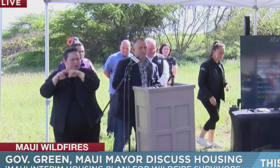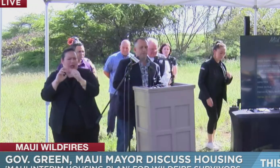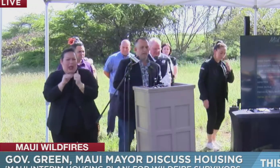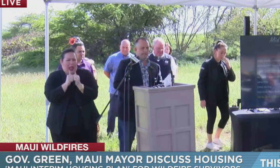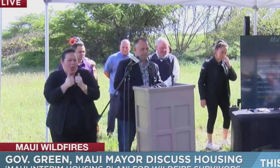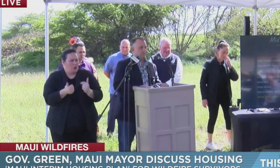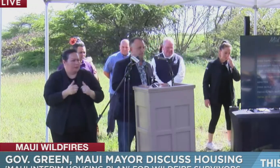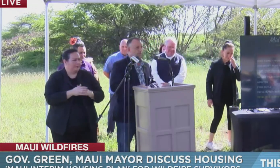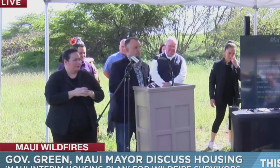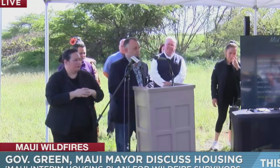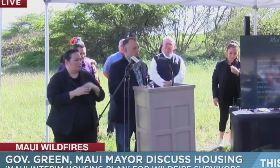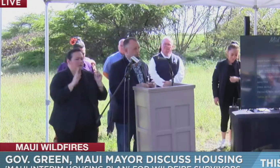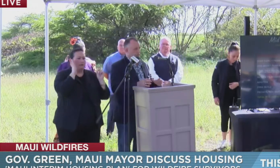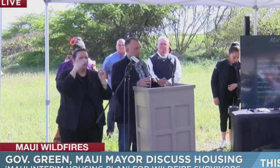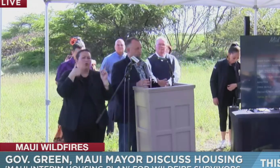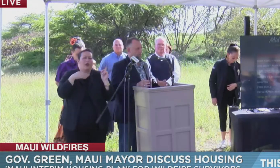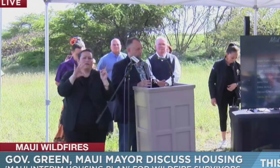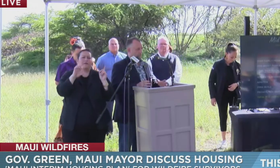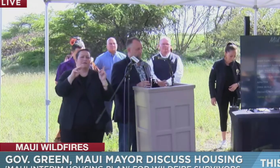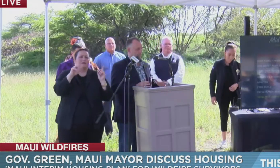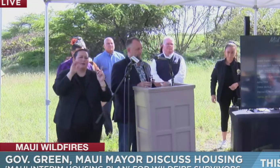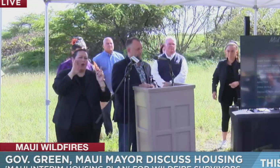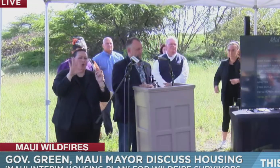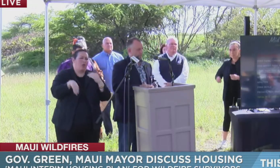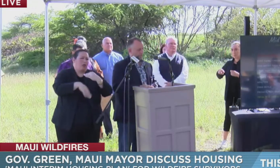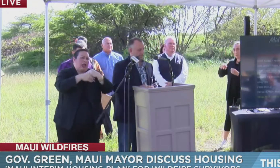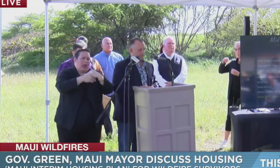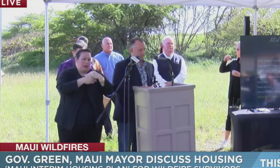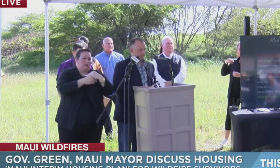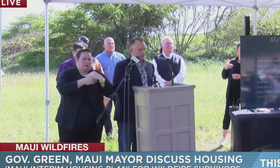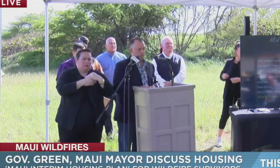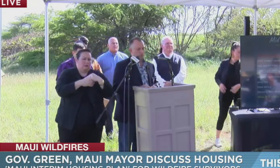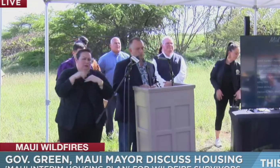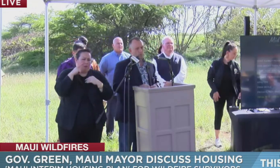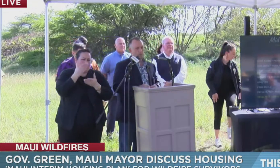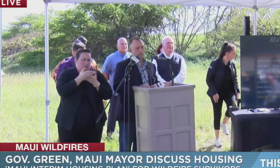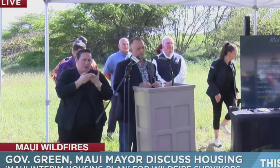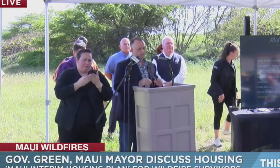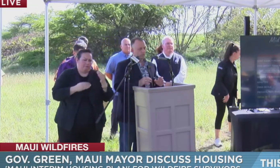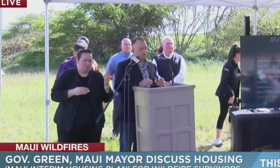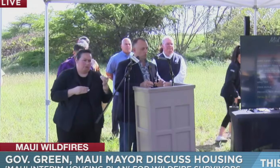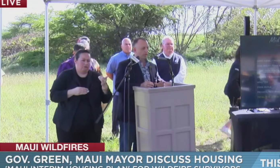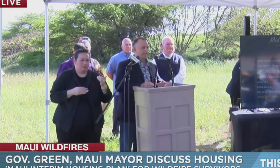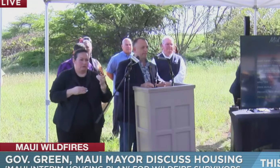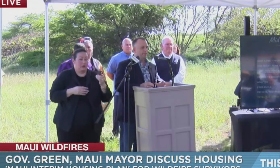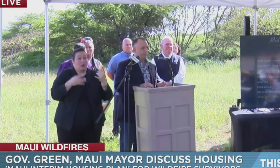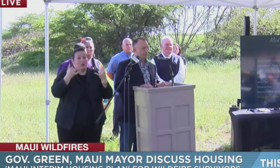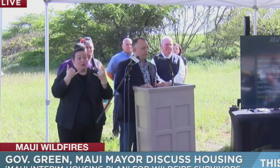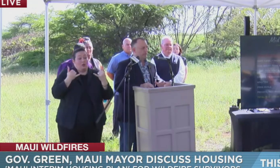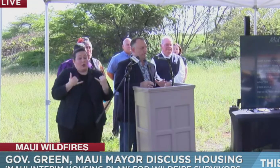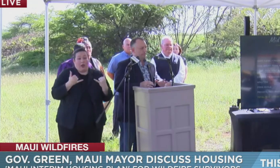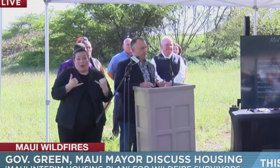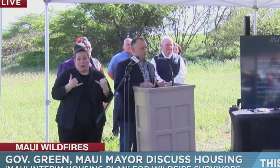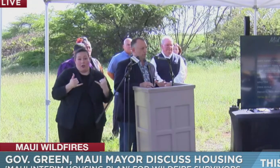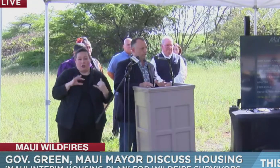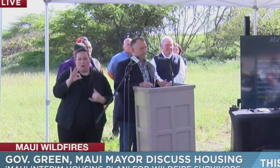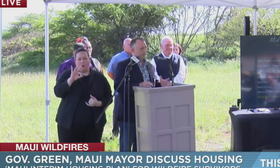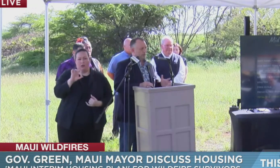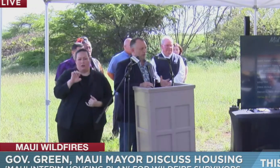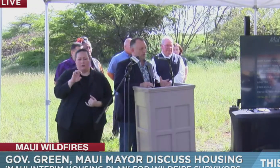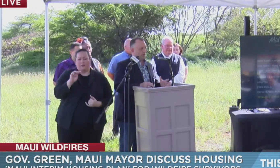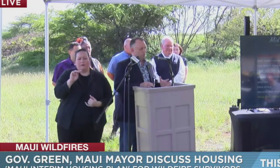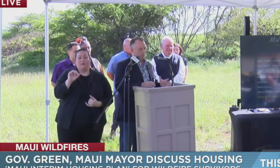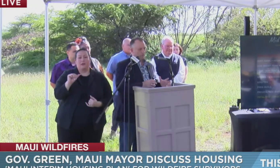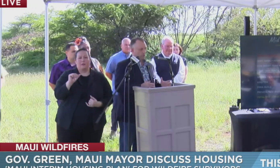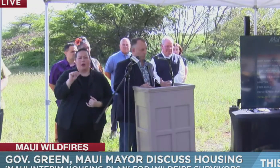So I'll have FEMA add some complexity to this answer too. So right now FEMA is